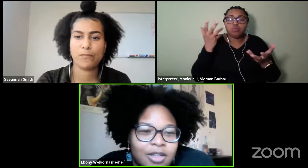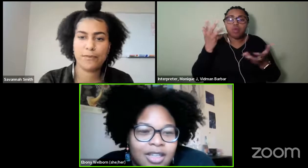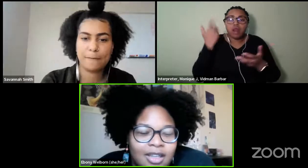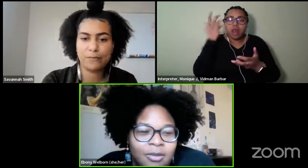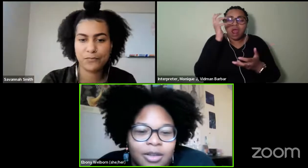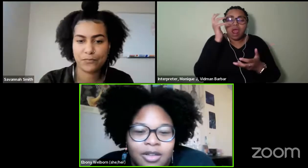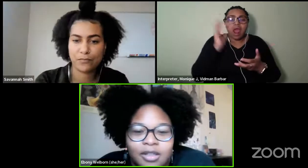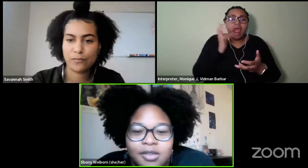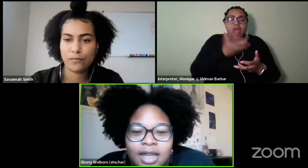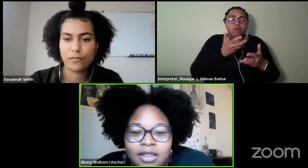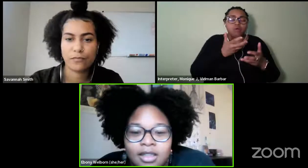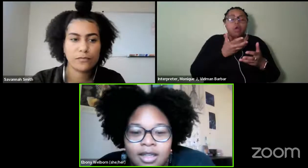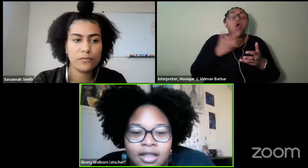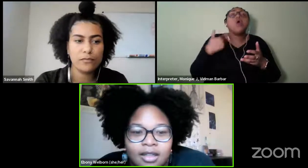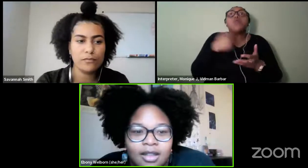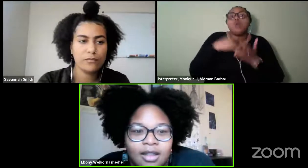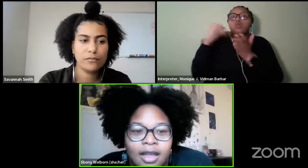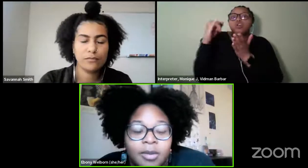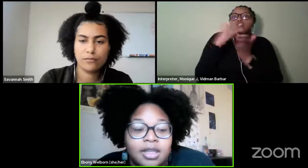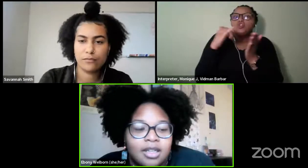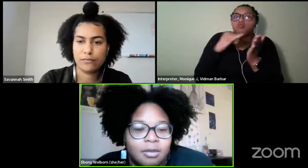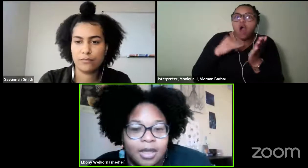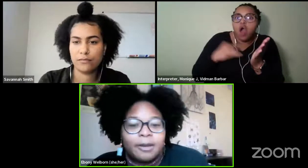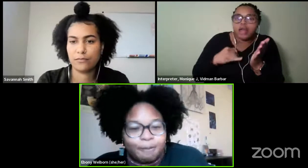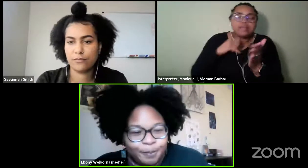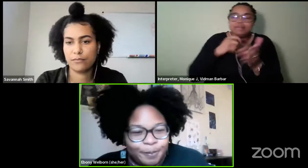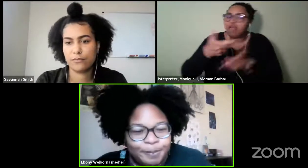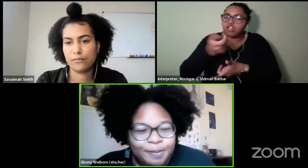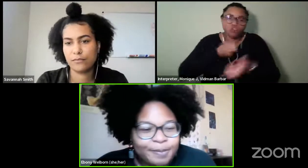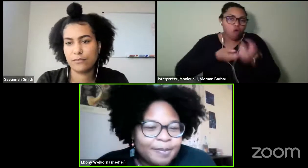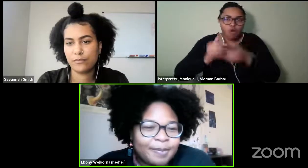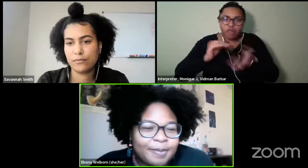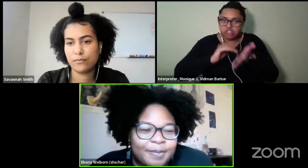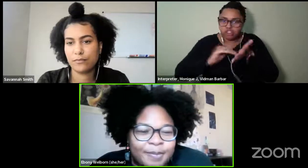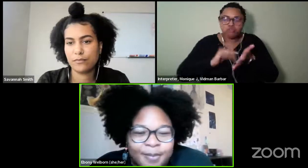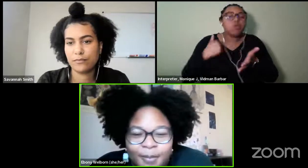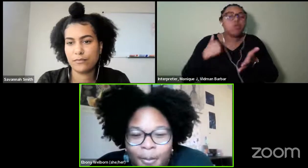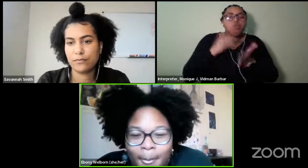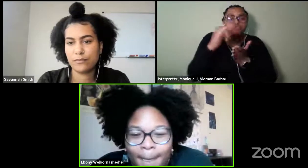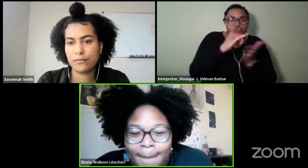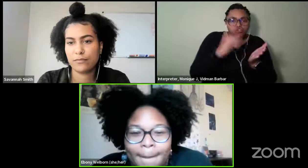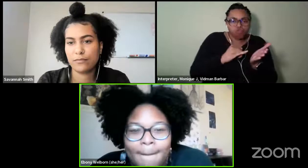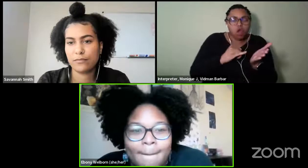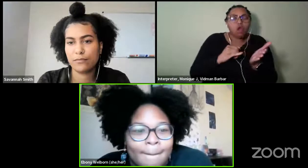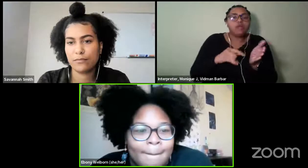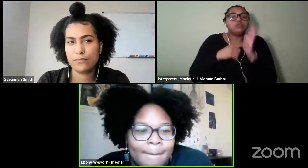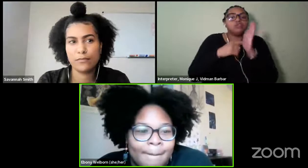that on the screen, and we're going to use annotate like we did in the beginning.